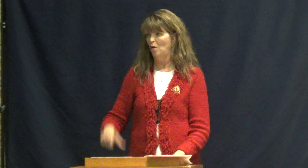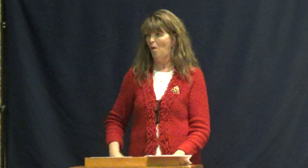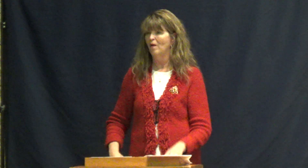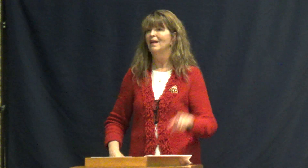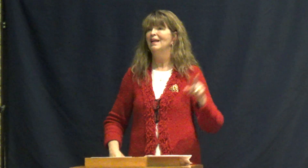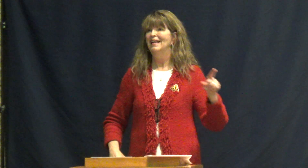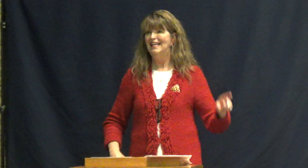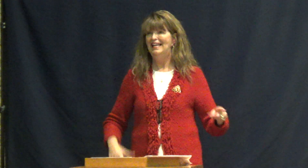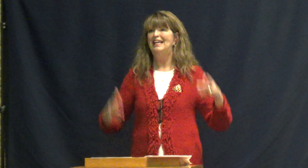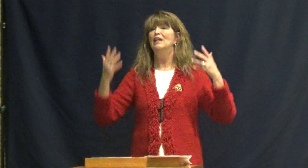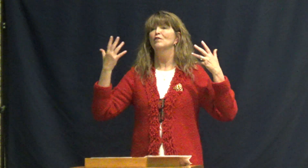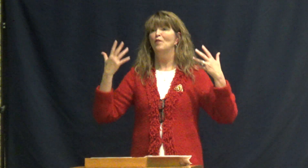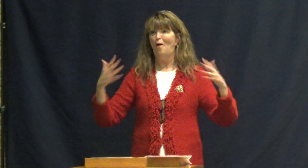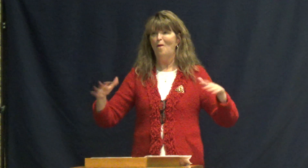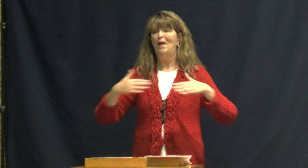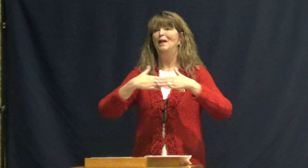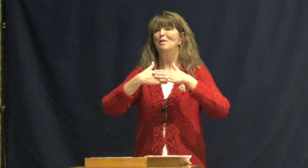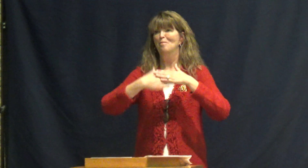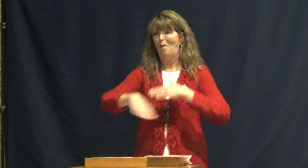has been born unto you,